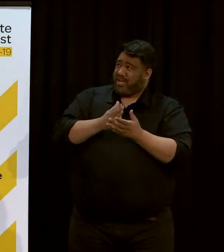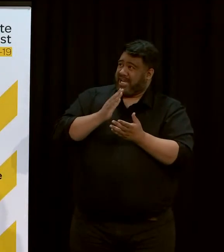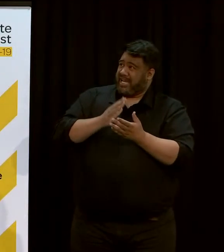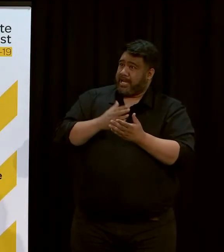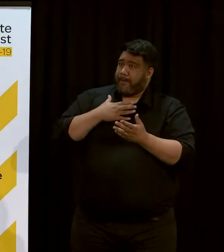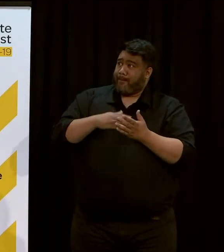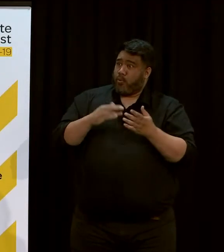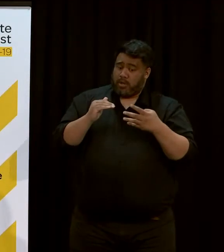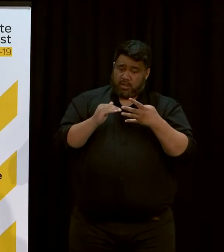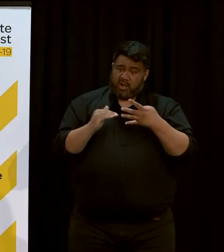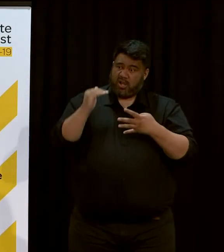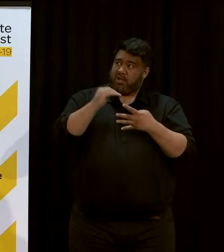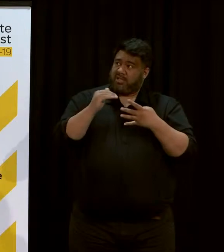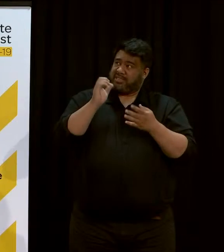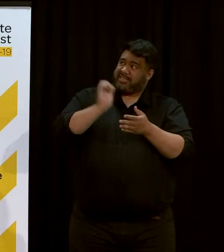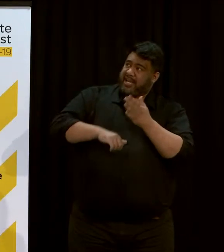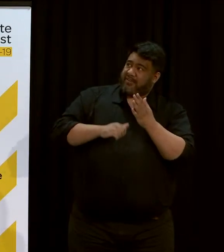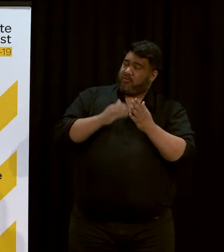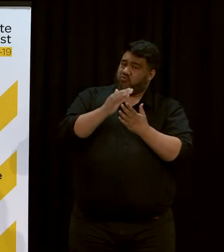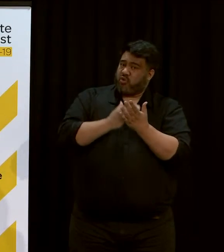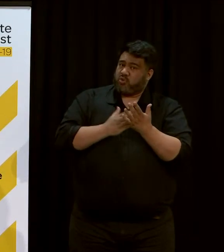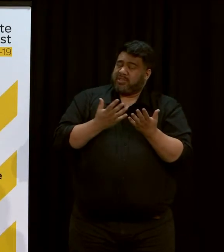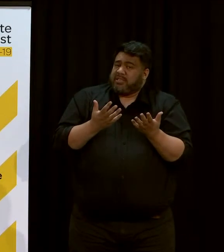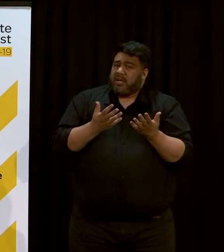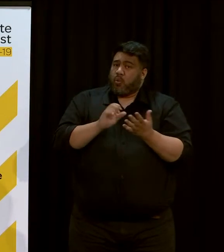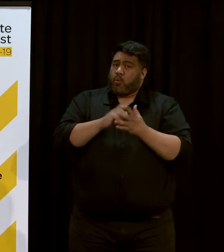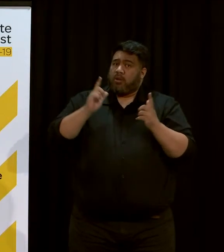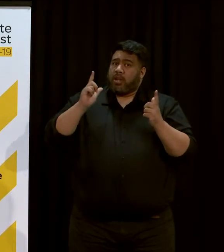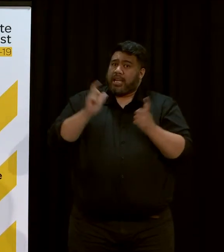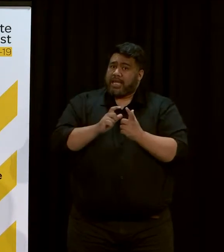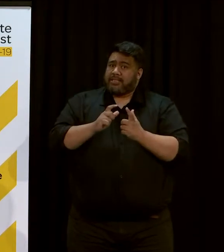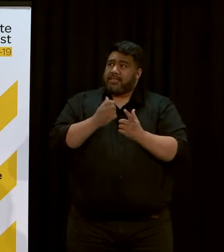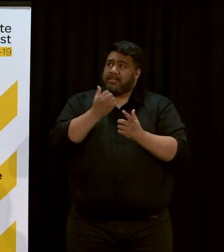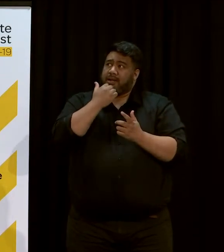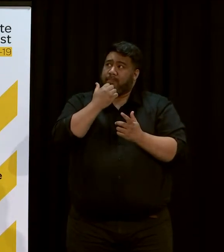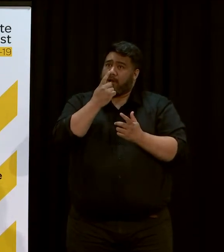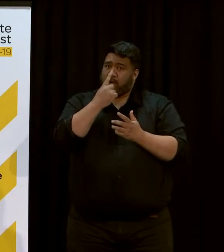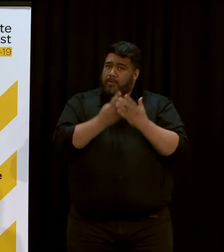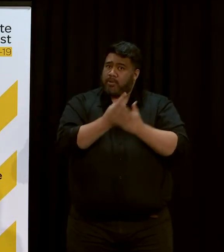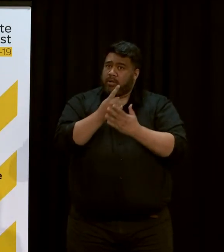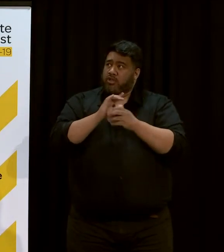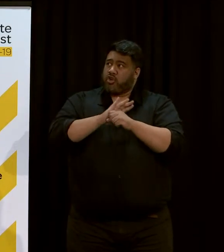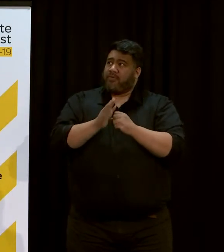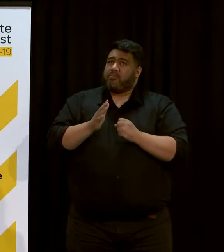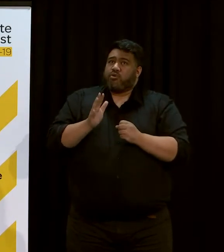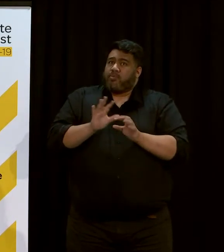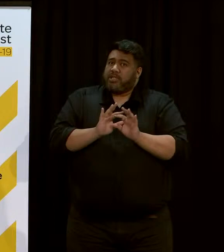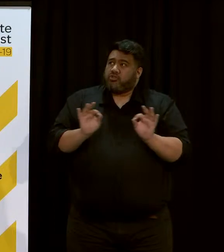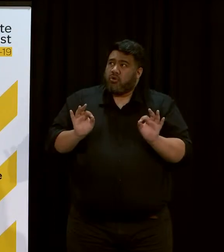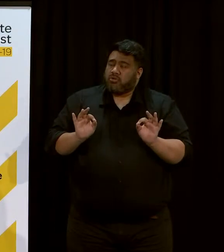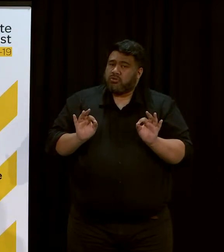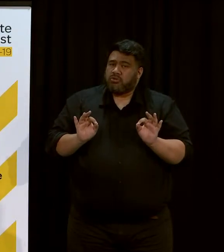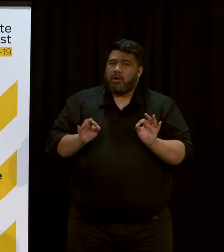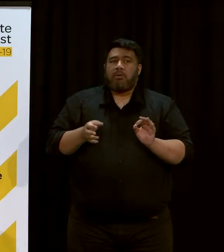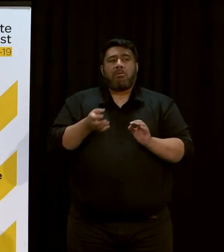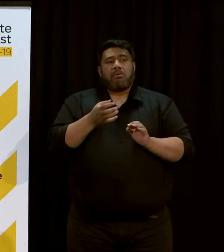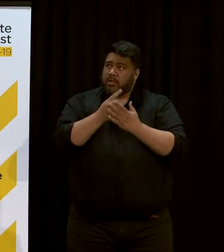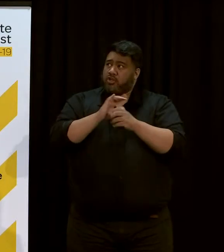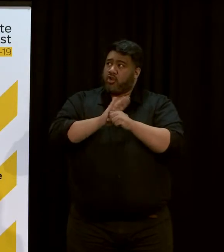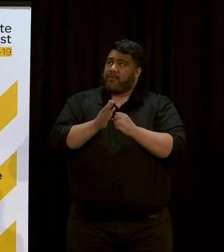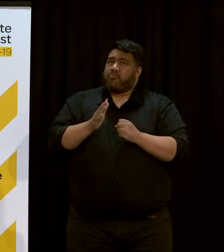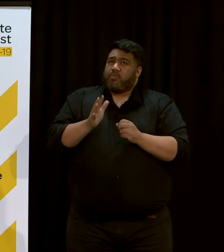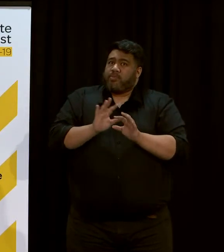necessarily reduce cases significantly more than the level 3 restrictions we already have. So the next